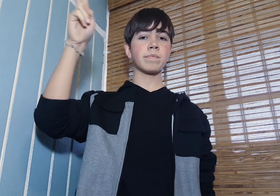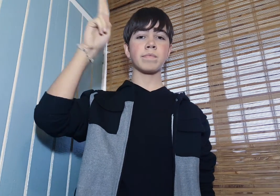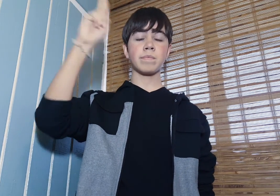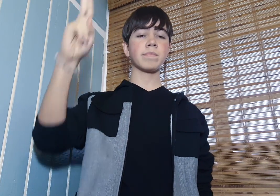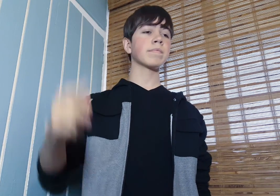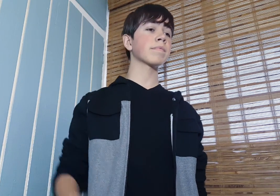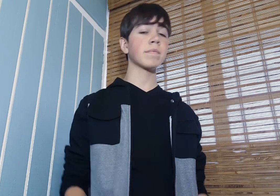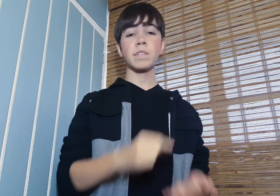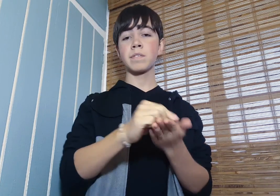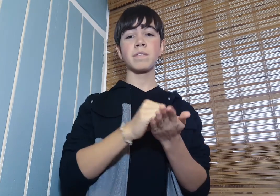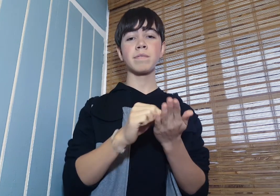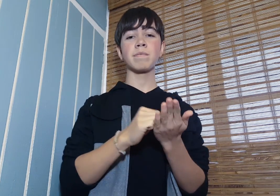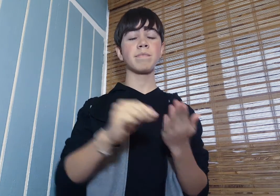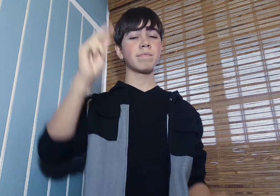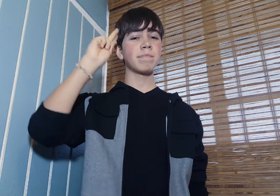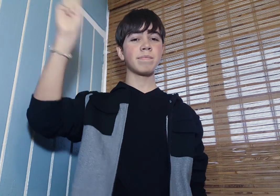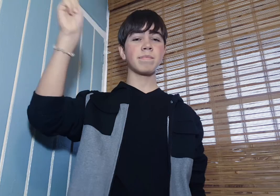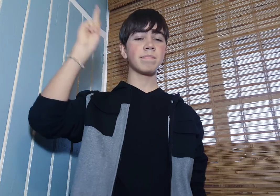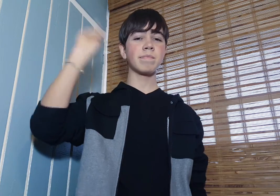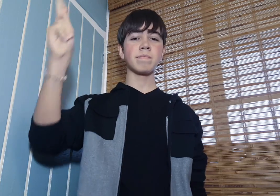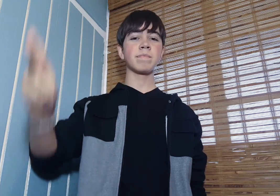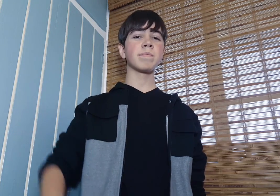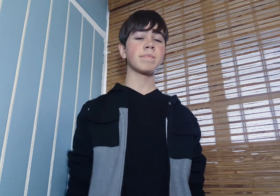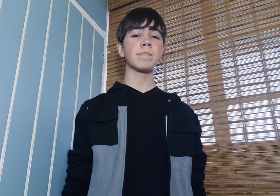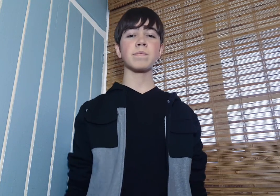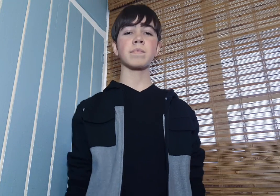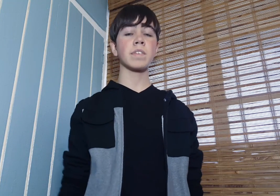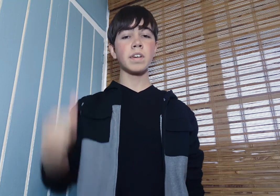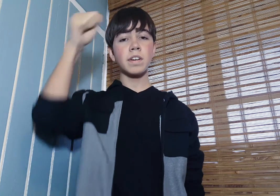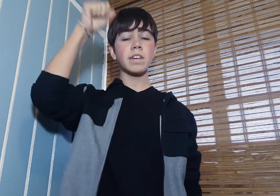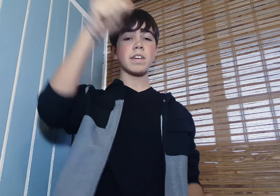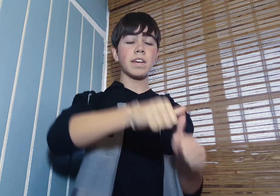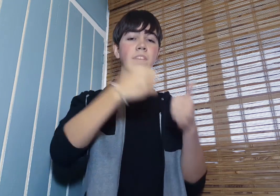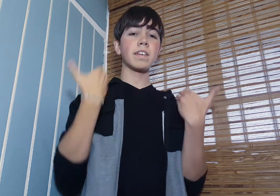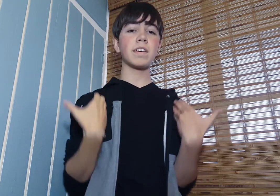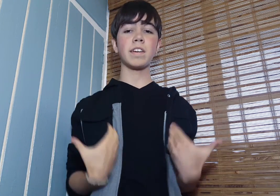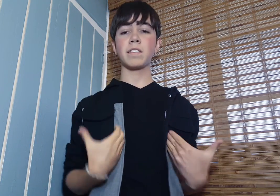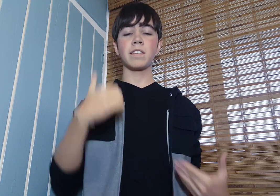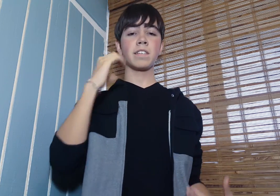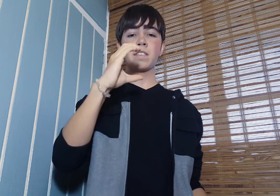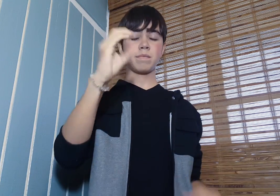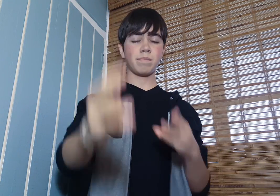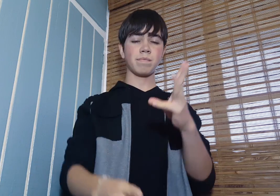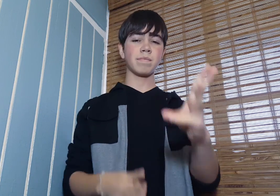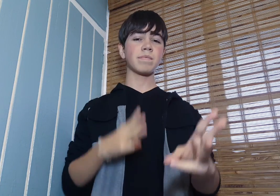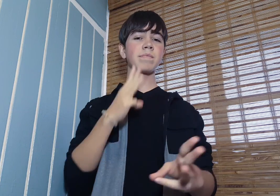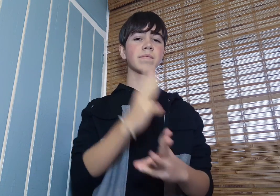We'll go down in history Remember me for centuries